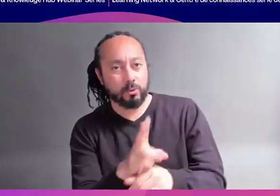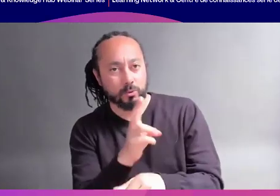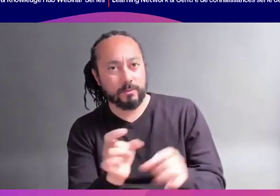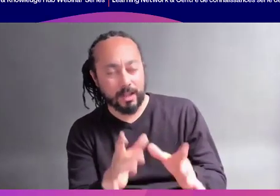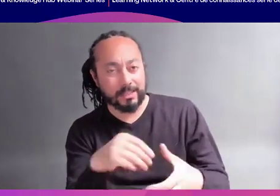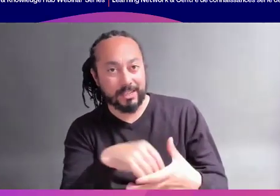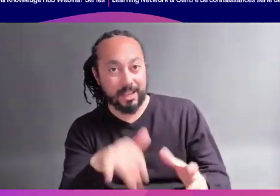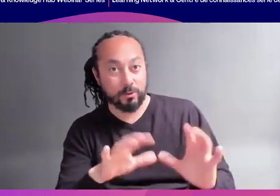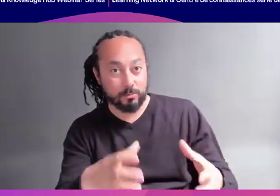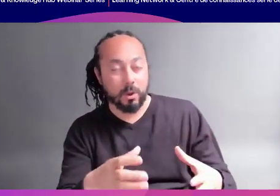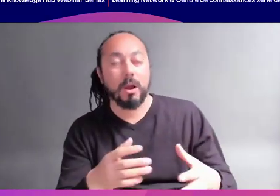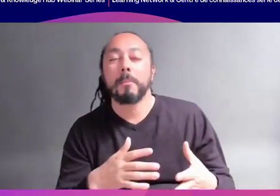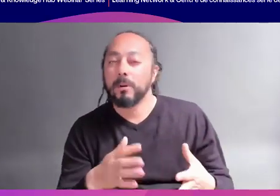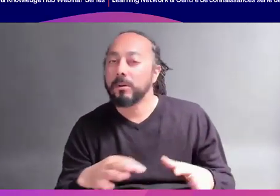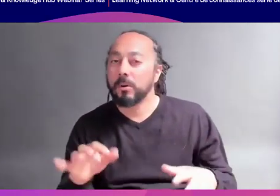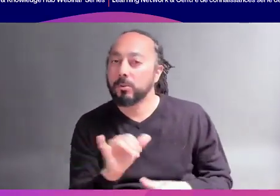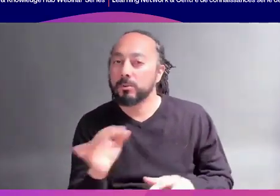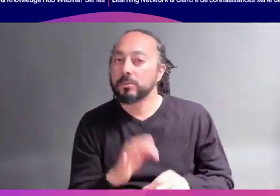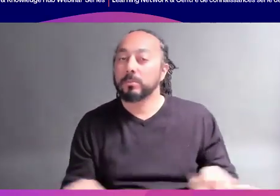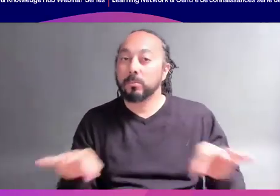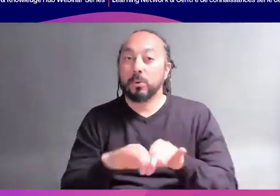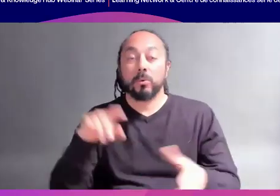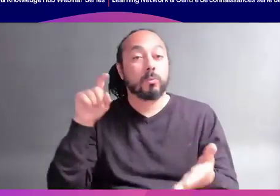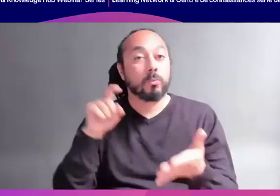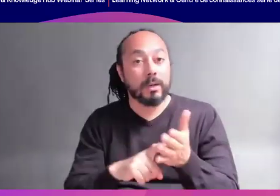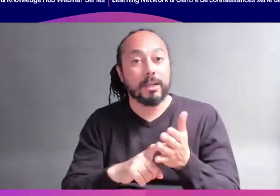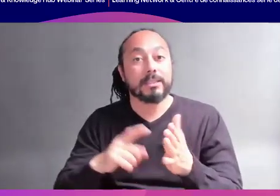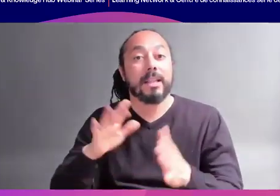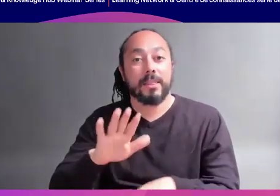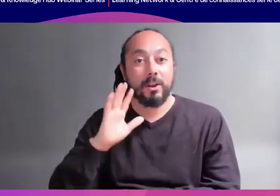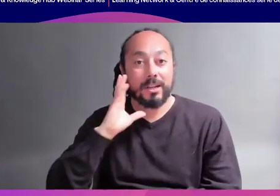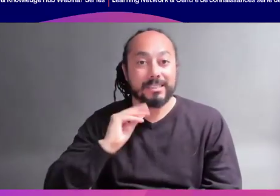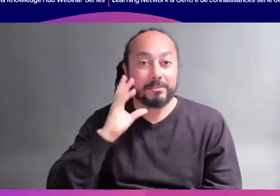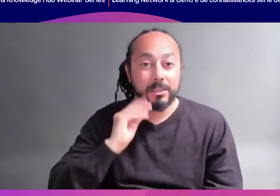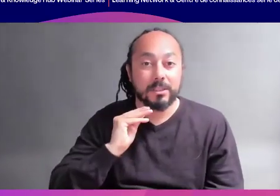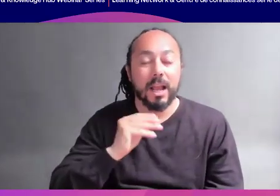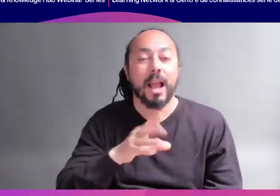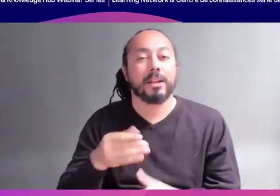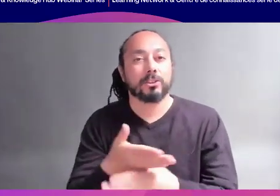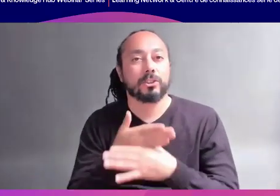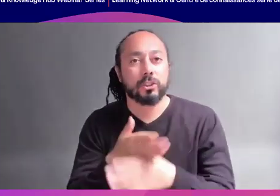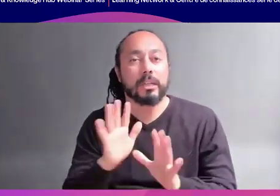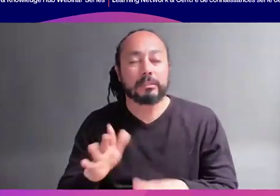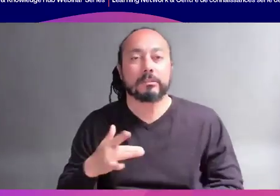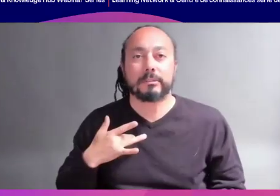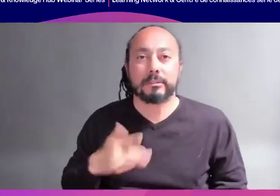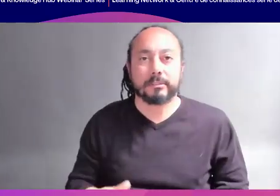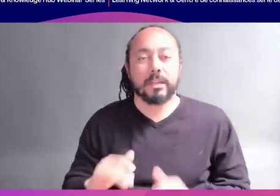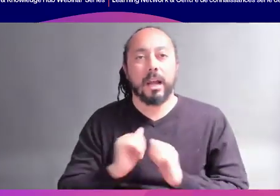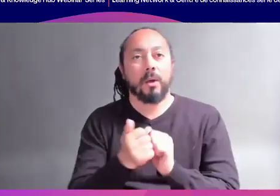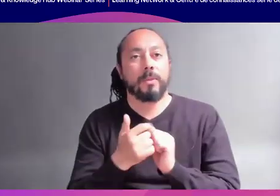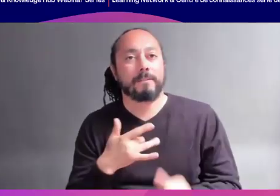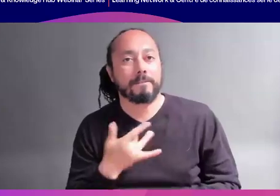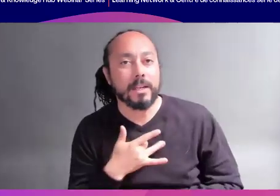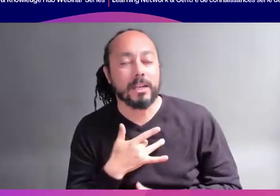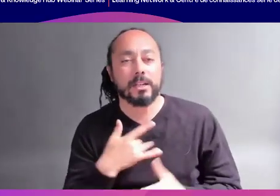but recognizing the experiences, and then the men being able to share the vulnerability that they feel around that, even being able to